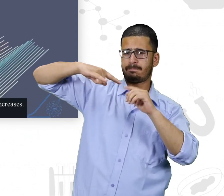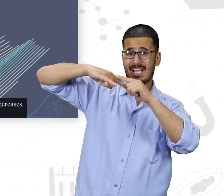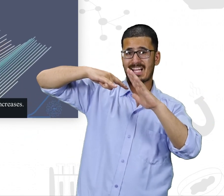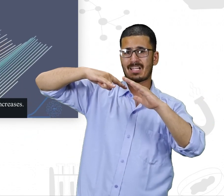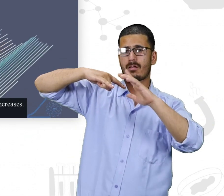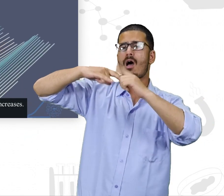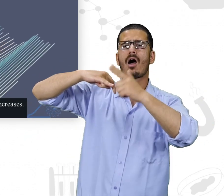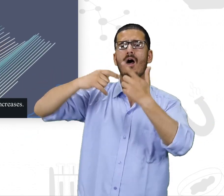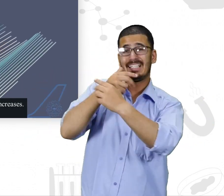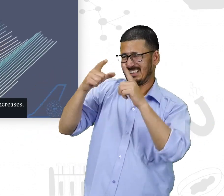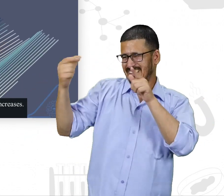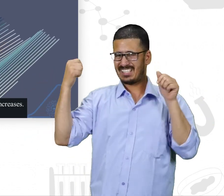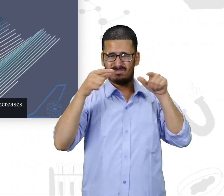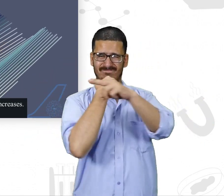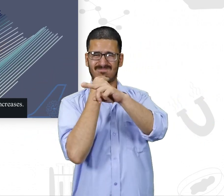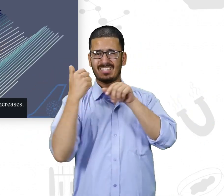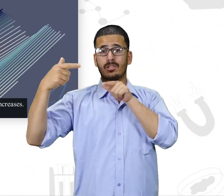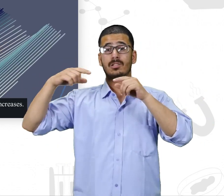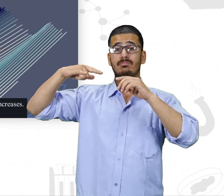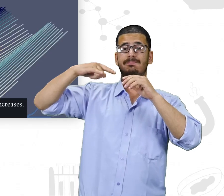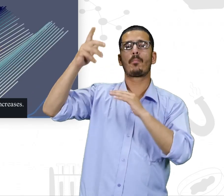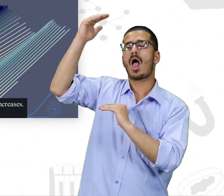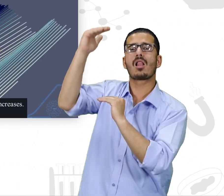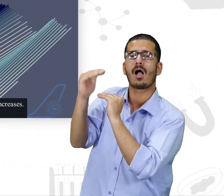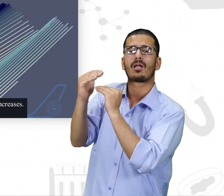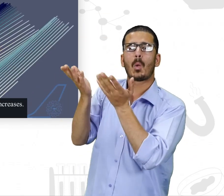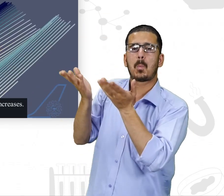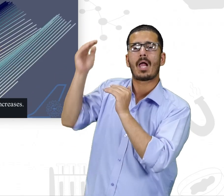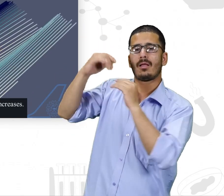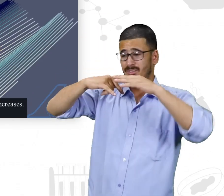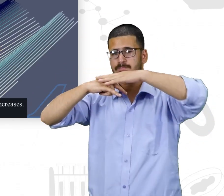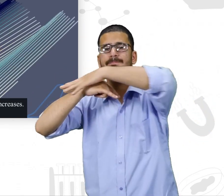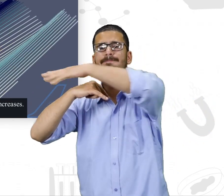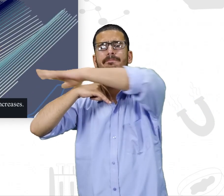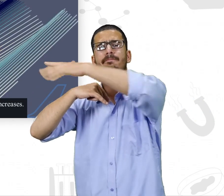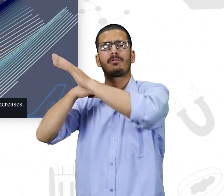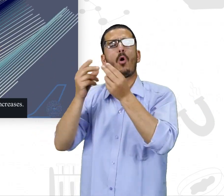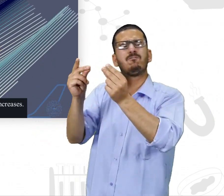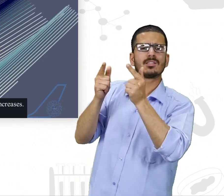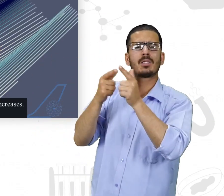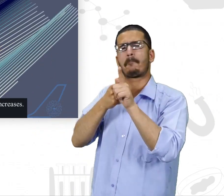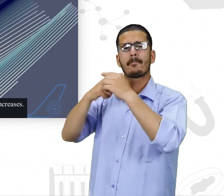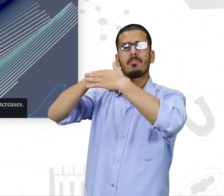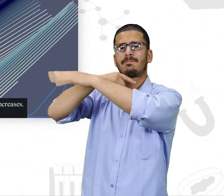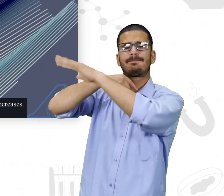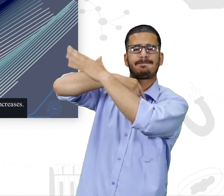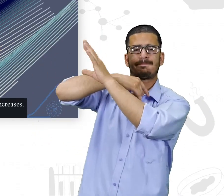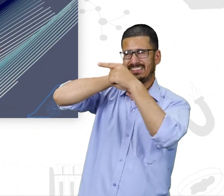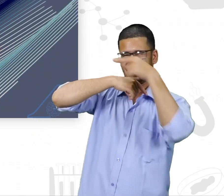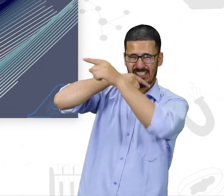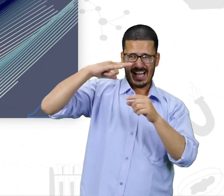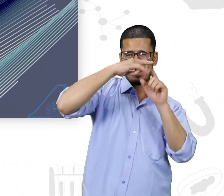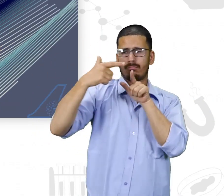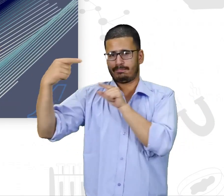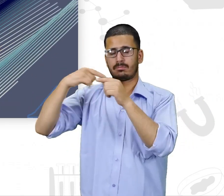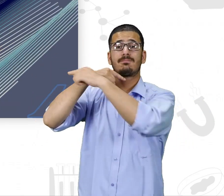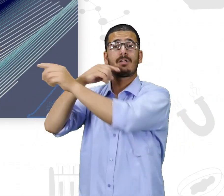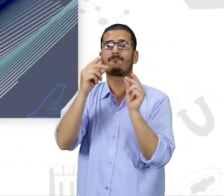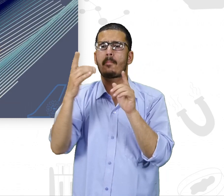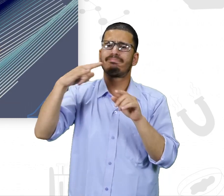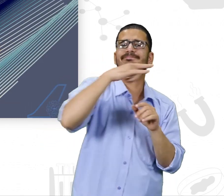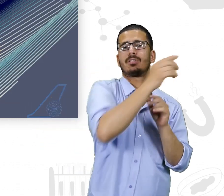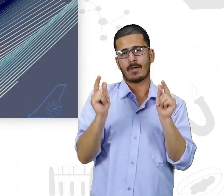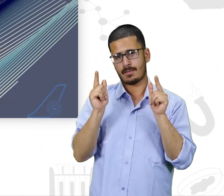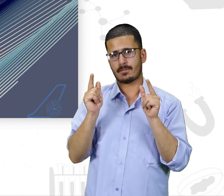the streamlines proceeds on the wing, lower surface velocity increases. In the wake of the wing, velocity is very less.